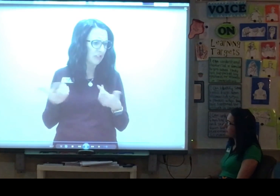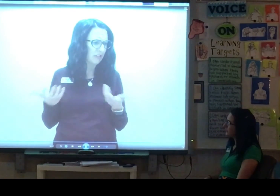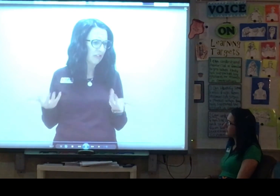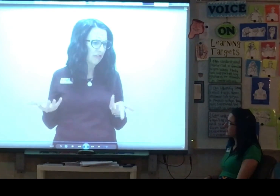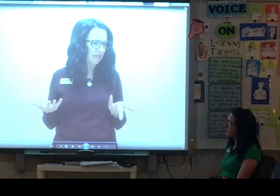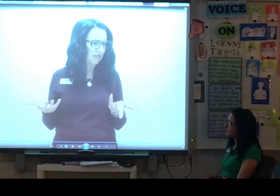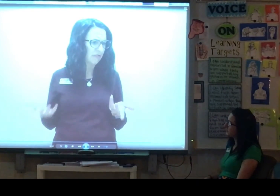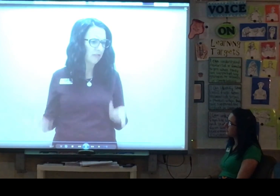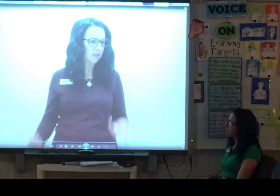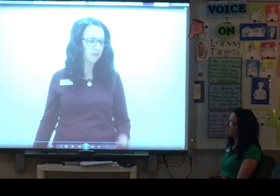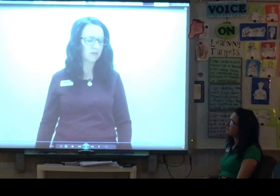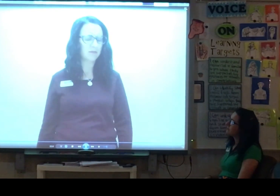which